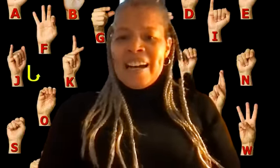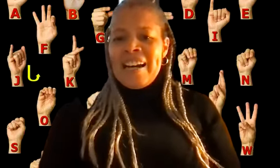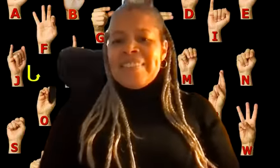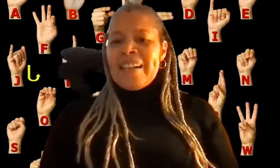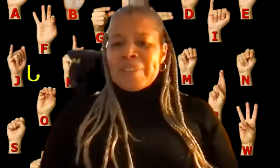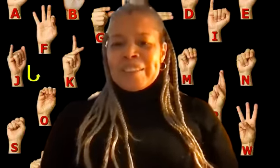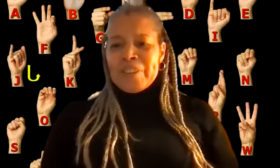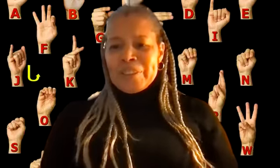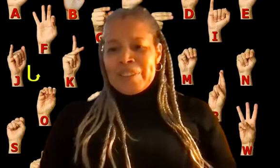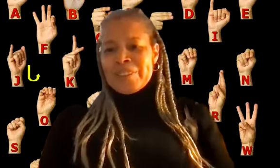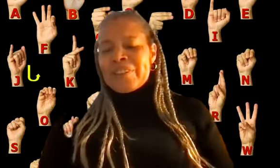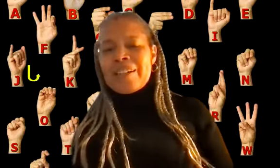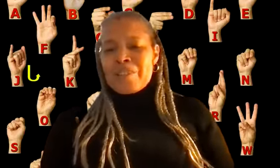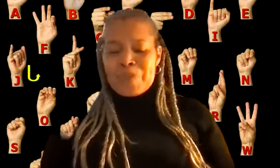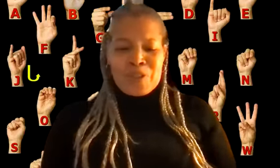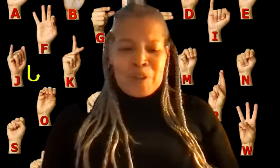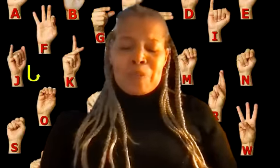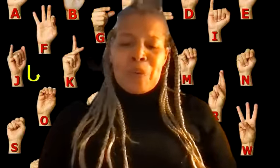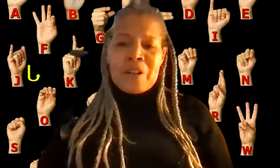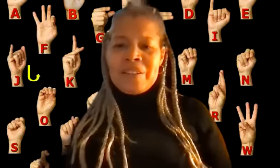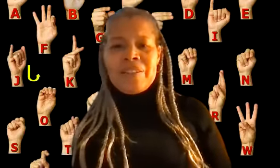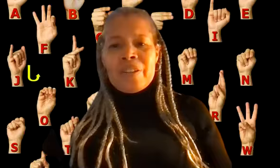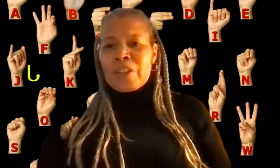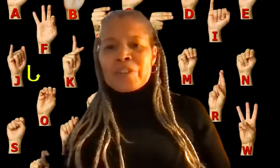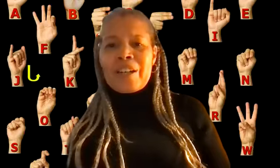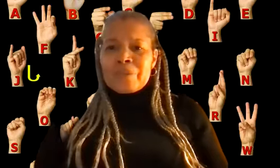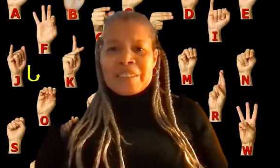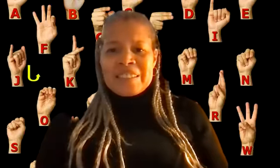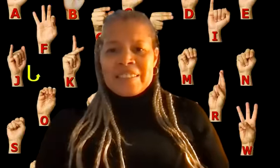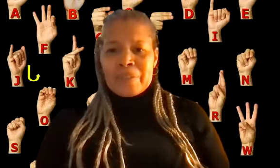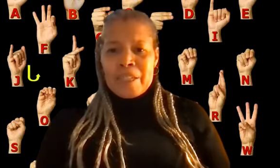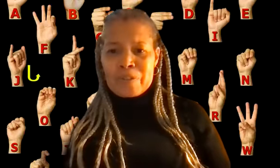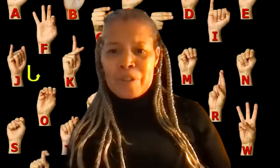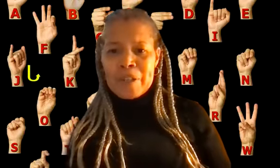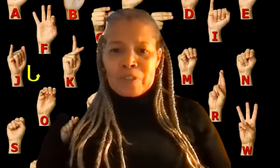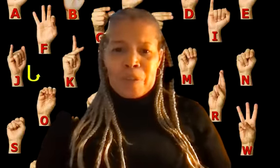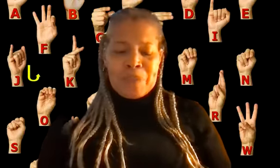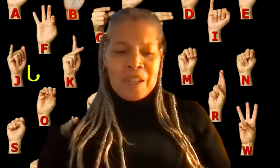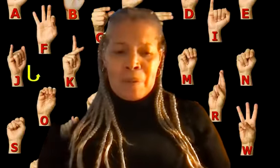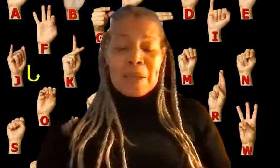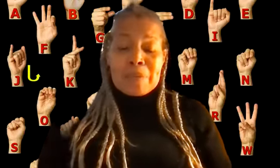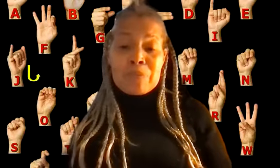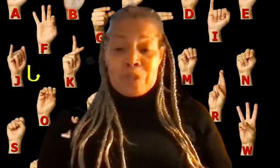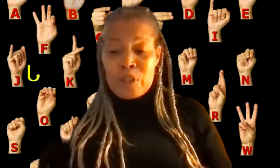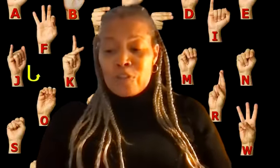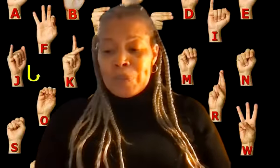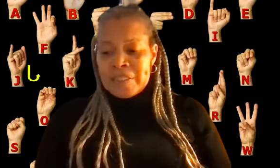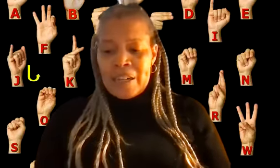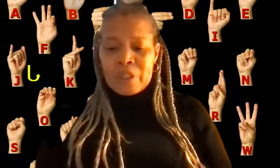I never did Girl Scouts. I grew up extremely poor and, you know, Girl Scouts wasn't a thing when I grew up, I grew up in, I'm a baby boomer. So I grew up in a town where